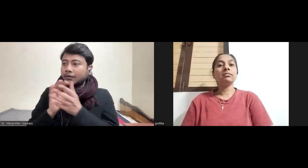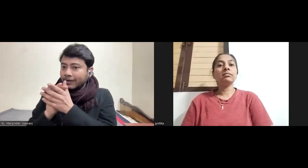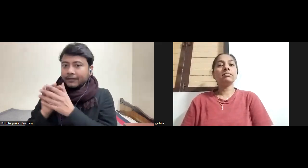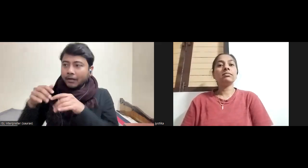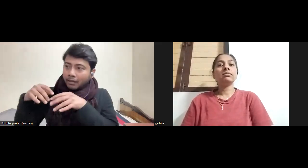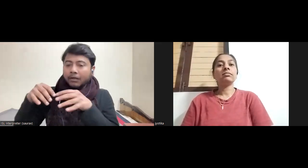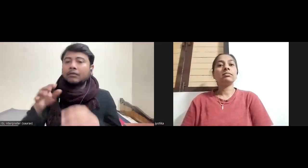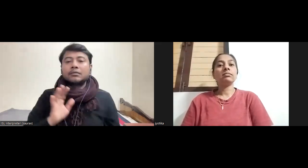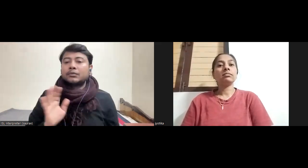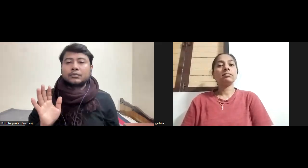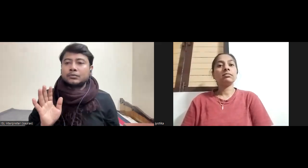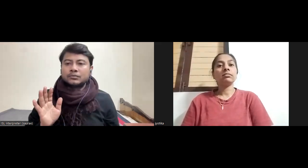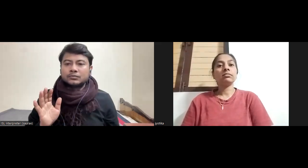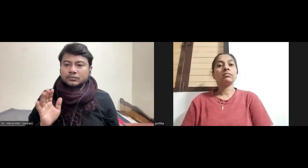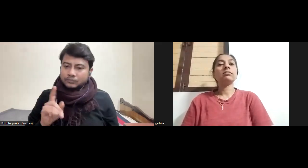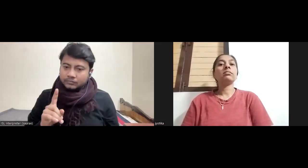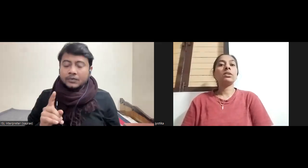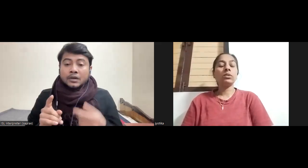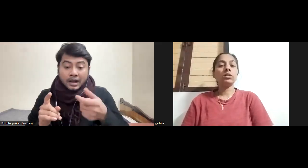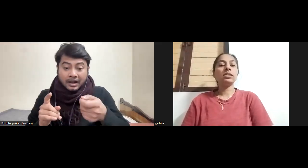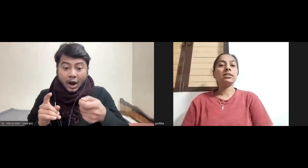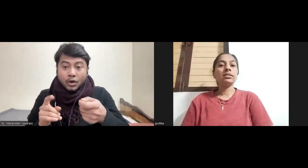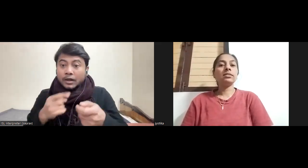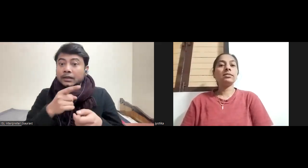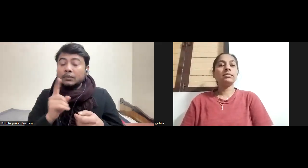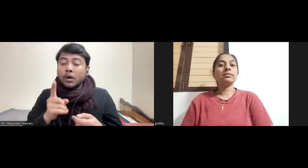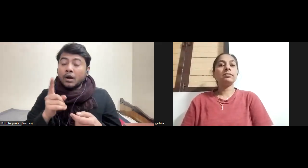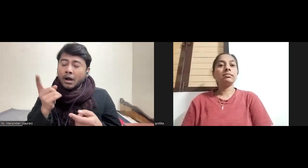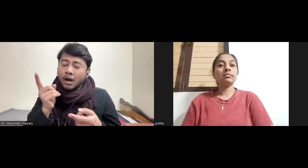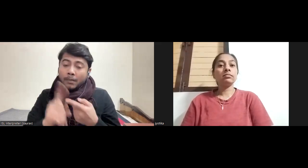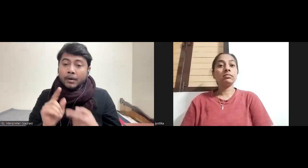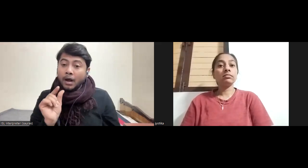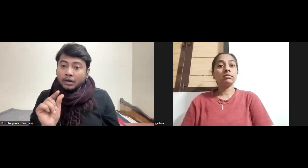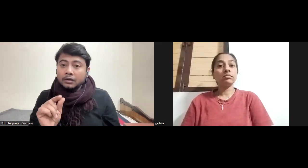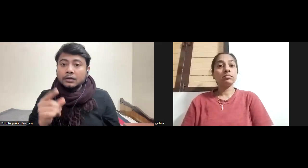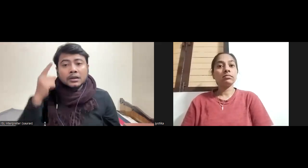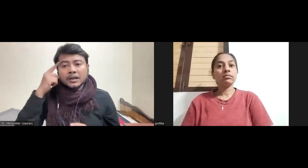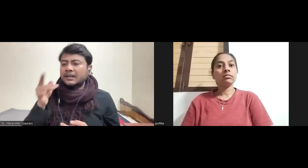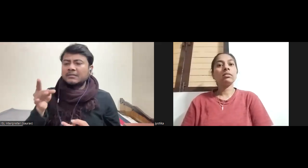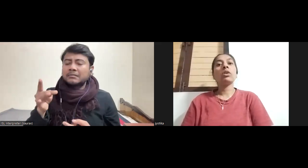And counter only in emergency, not as a routine, not as a practice.